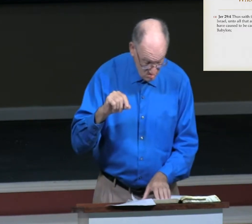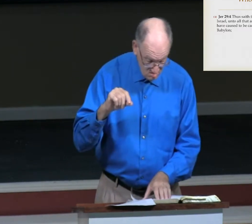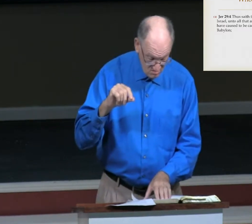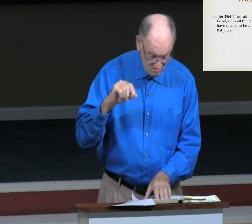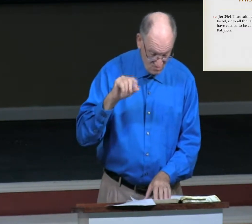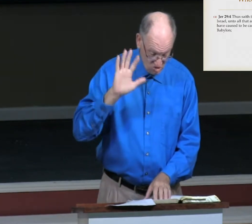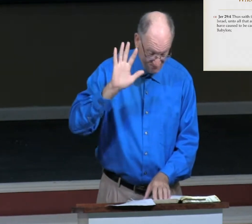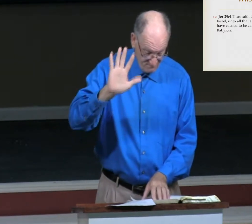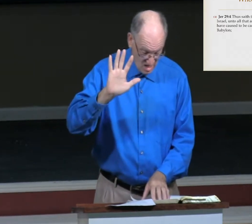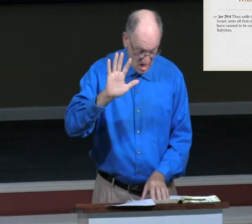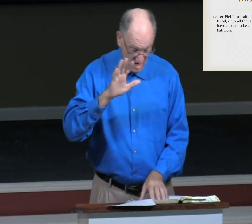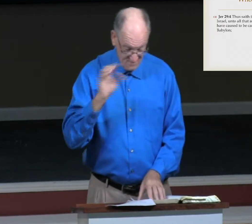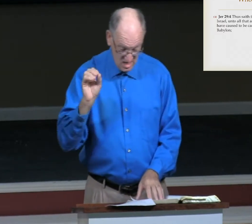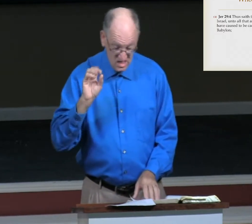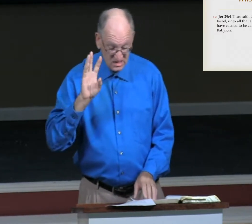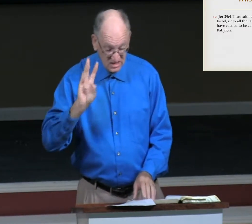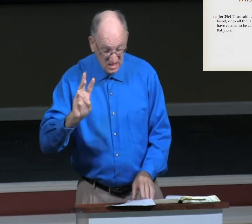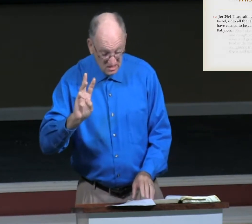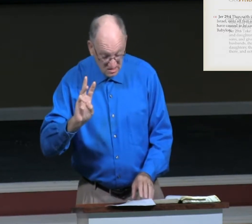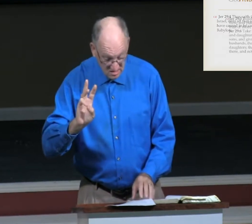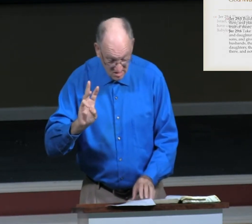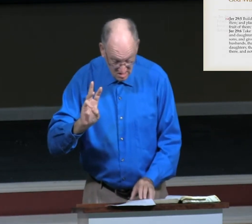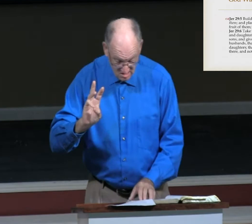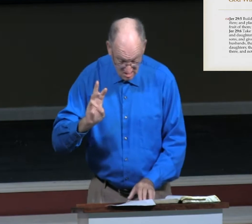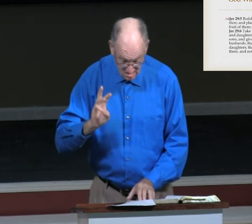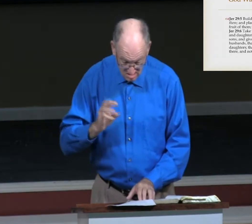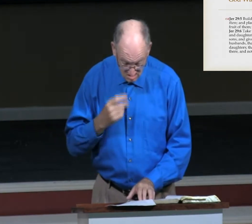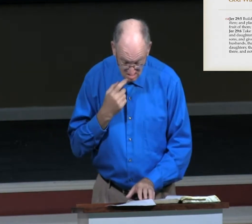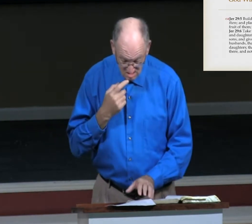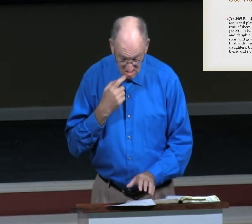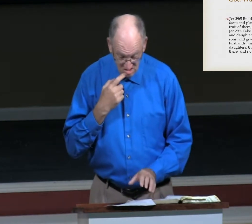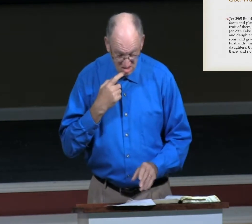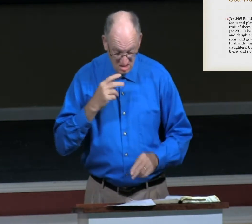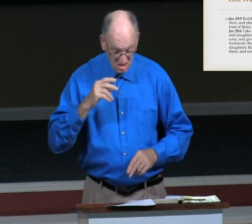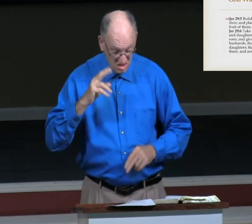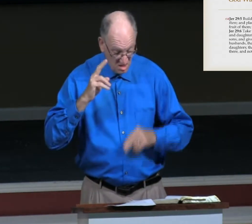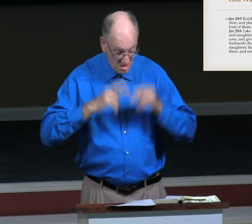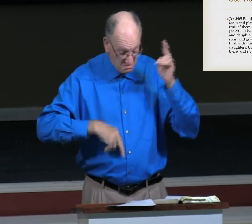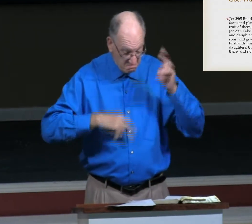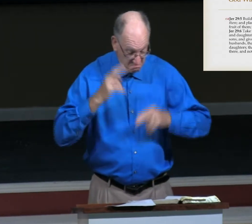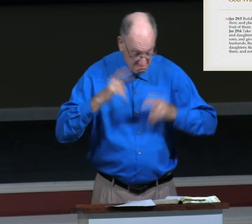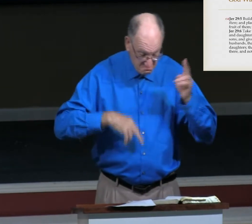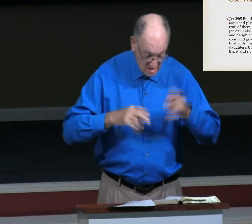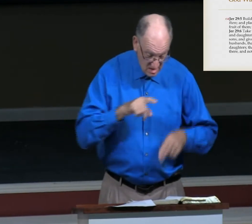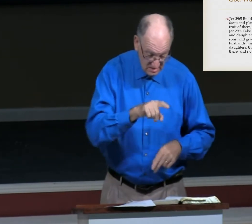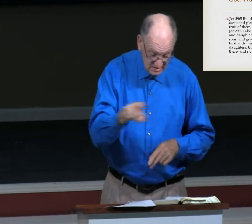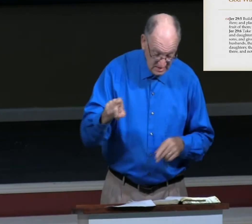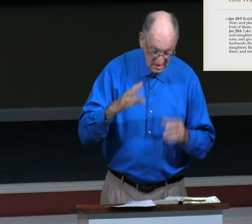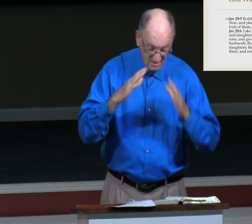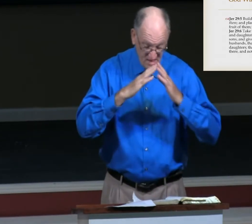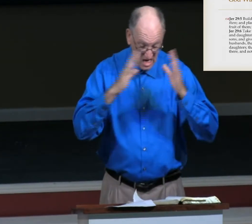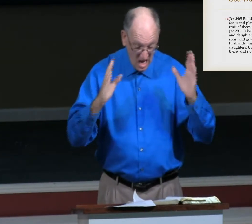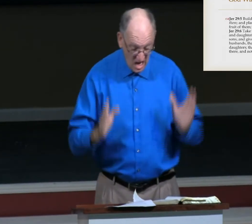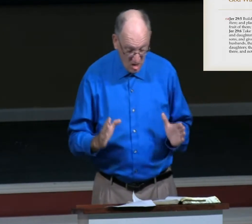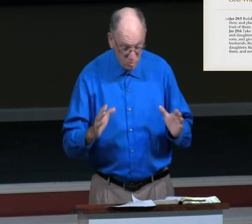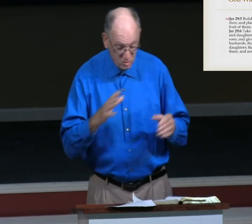at verse 5 and 6, it says, build ye